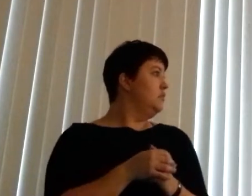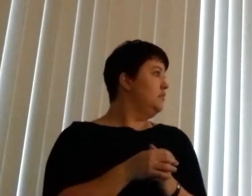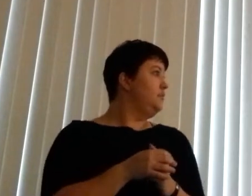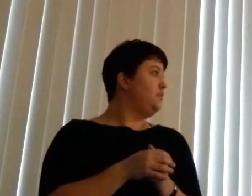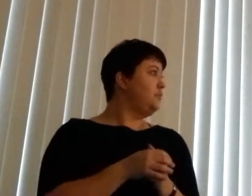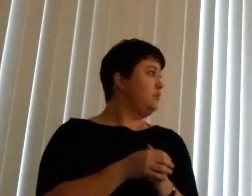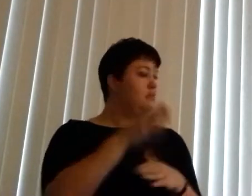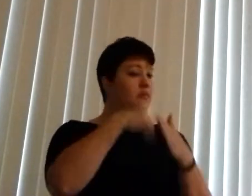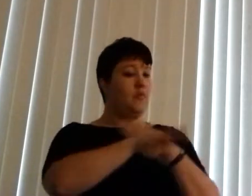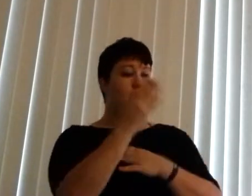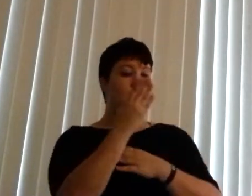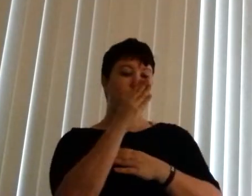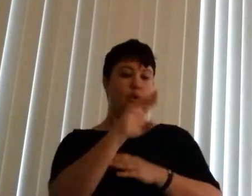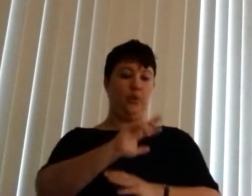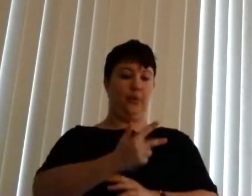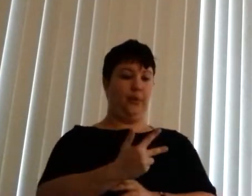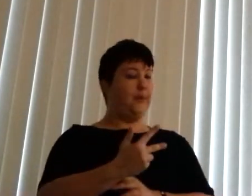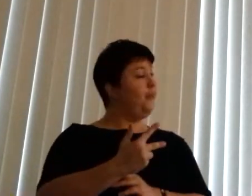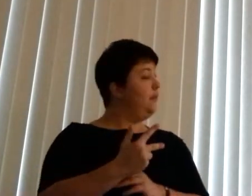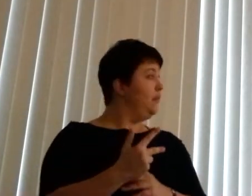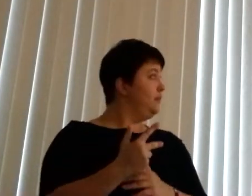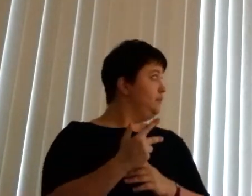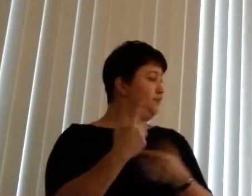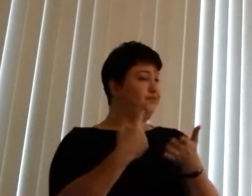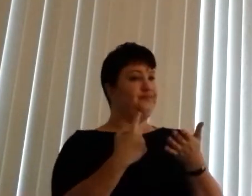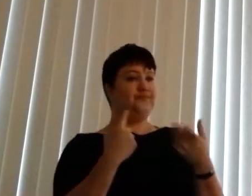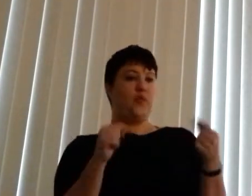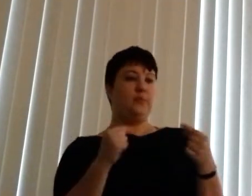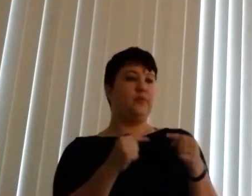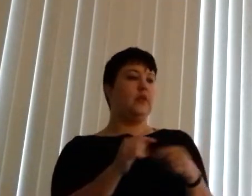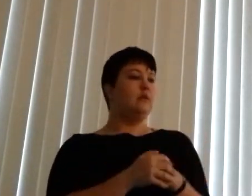In blue is the third premise of the argument.